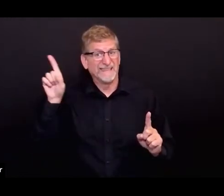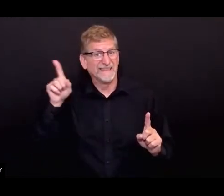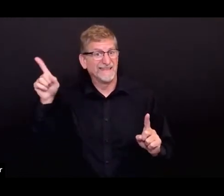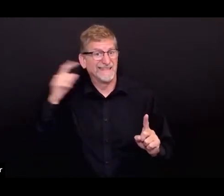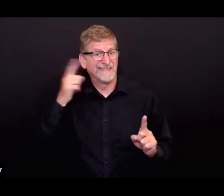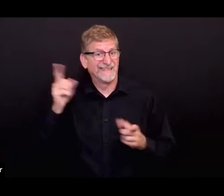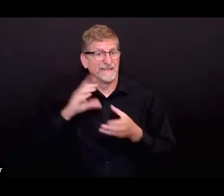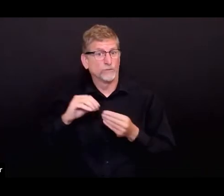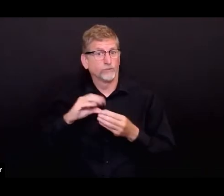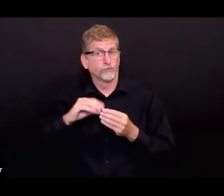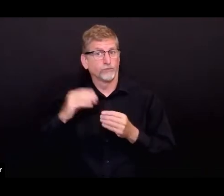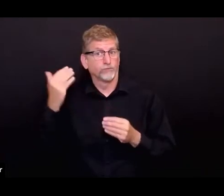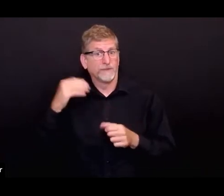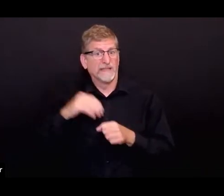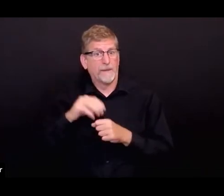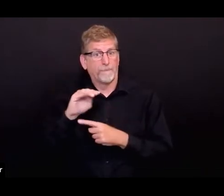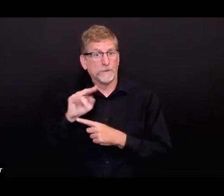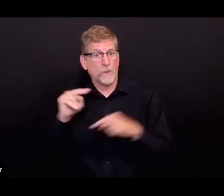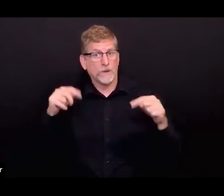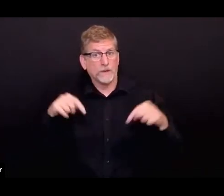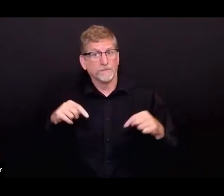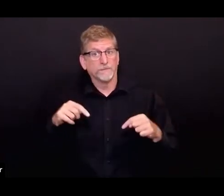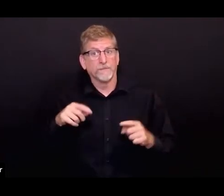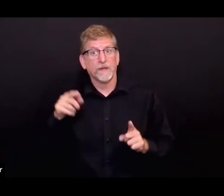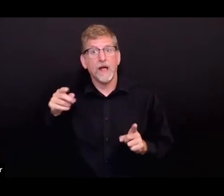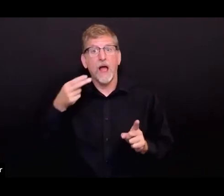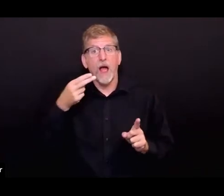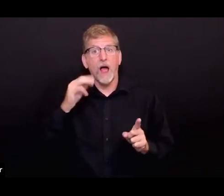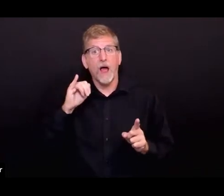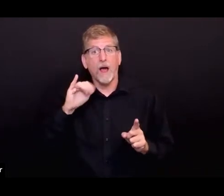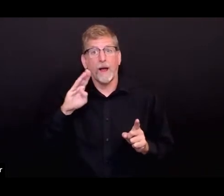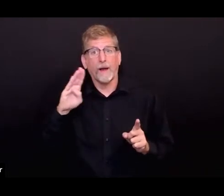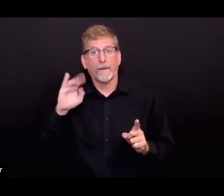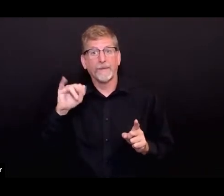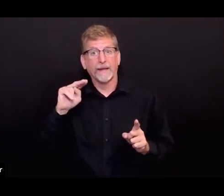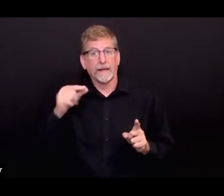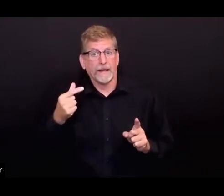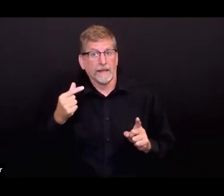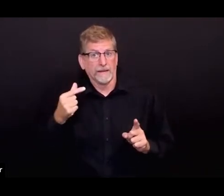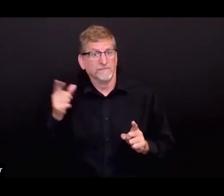show that there have been a number of outbreaks associated with past